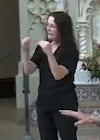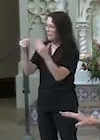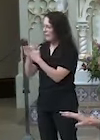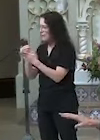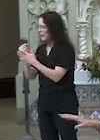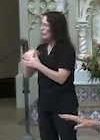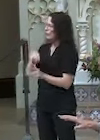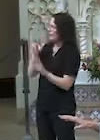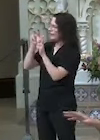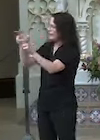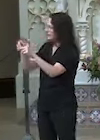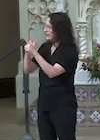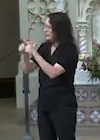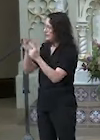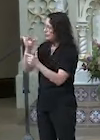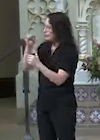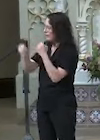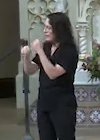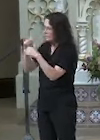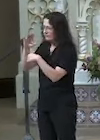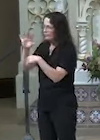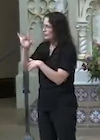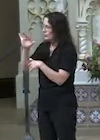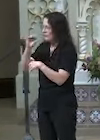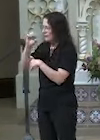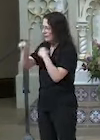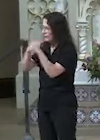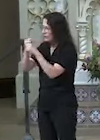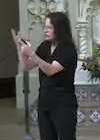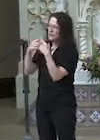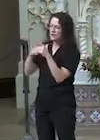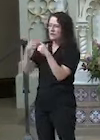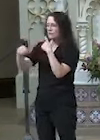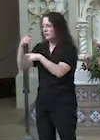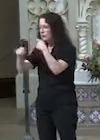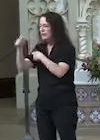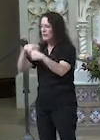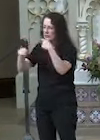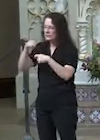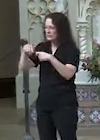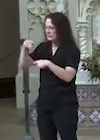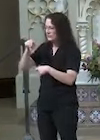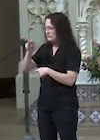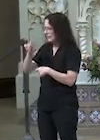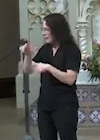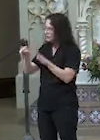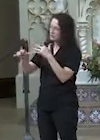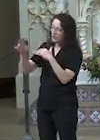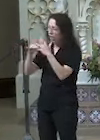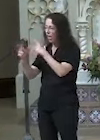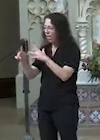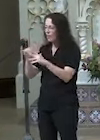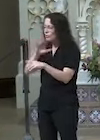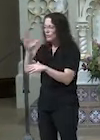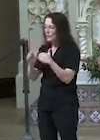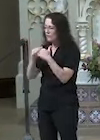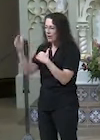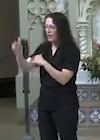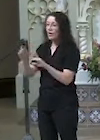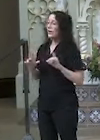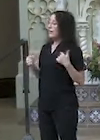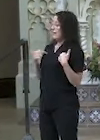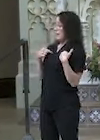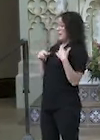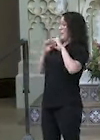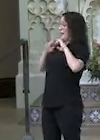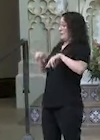would be putting into it. And then you'd have to start replacing panels and you never would get ahead. But I